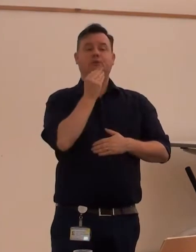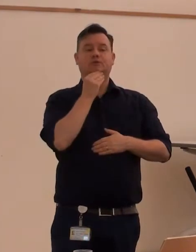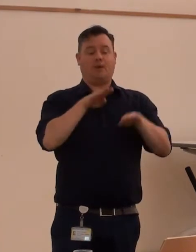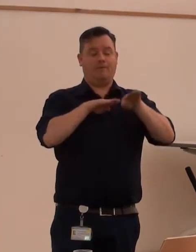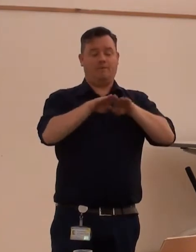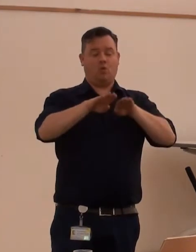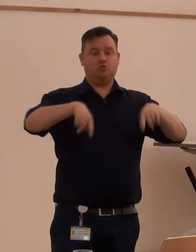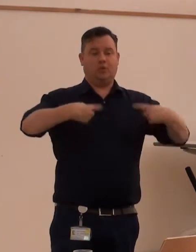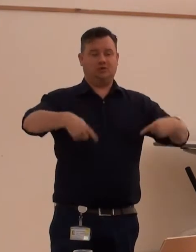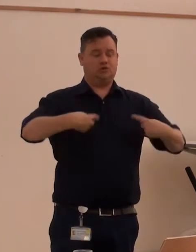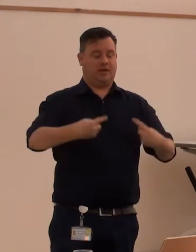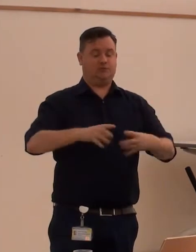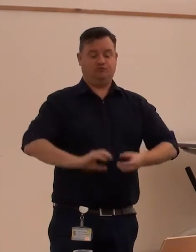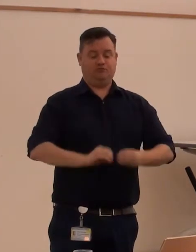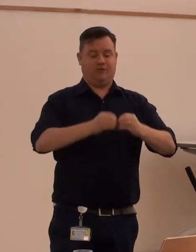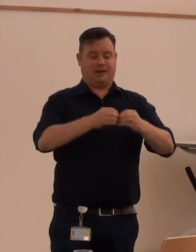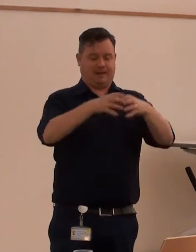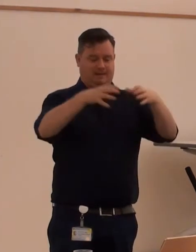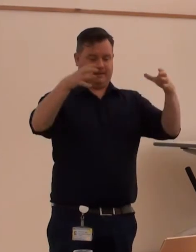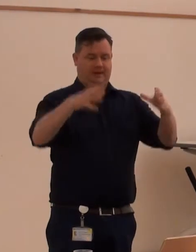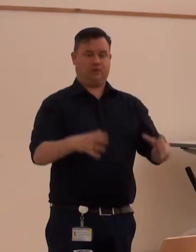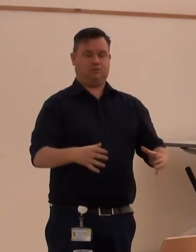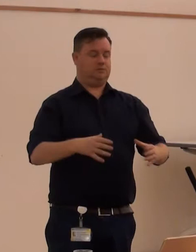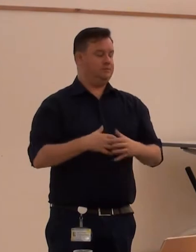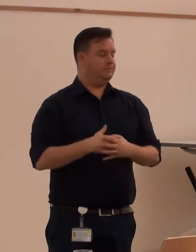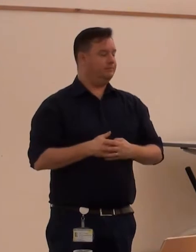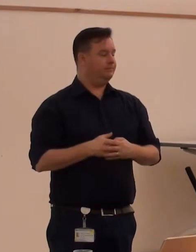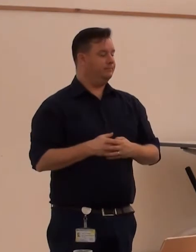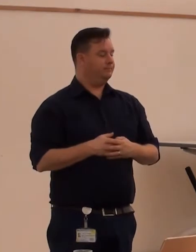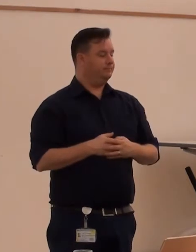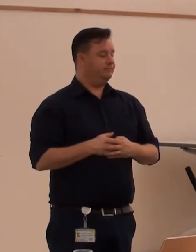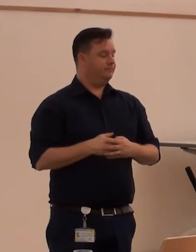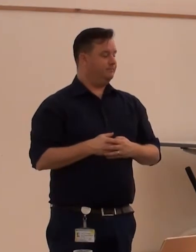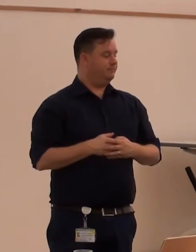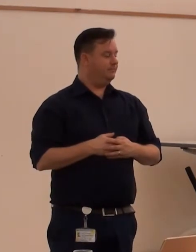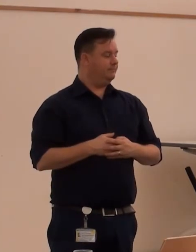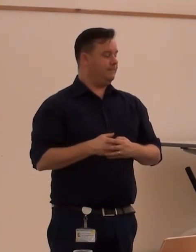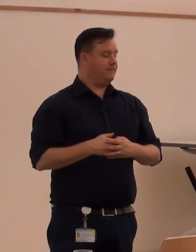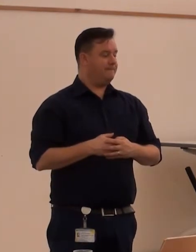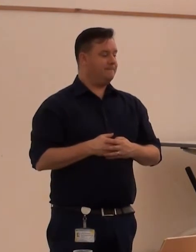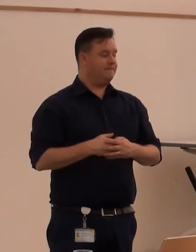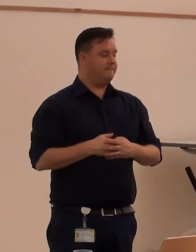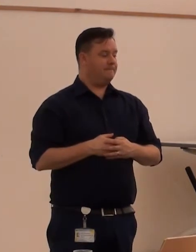this time to, and this is called Great Britain from a wheelchair we visited. And